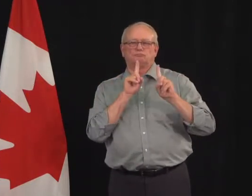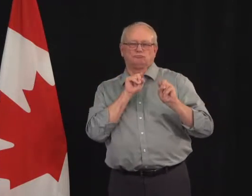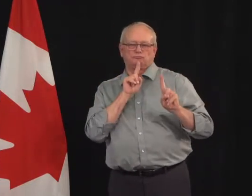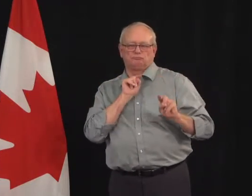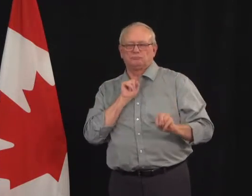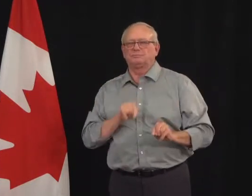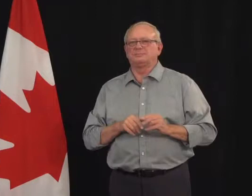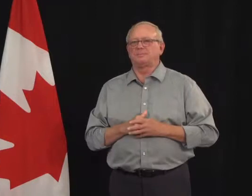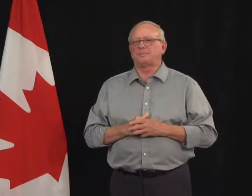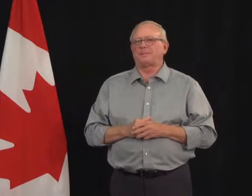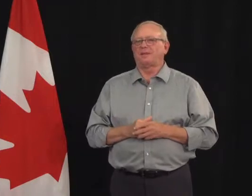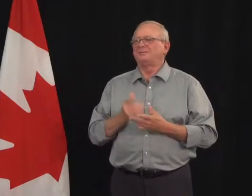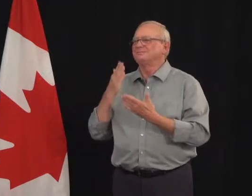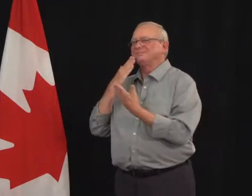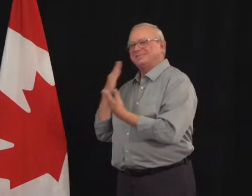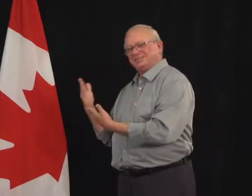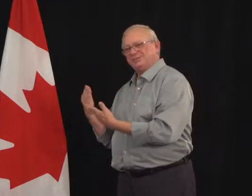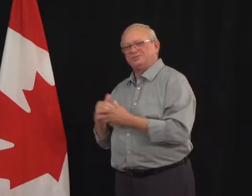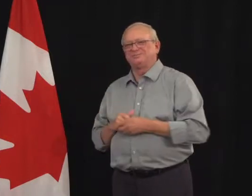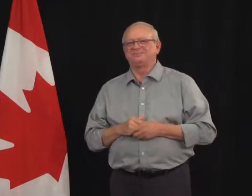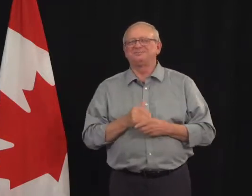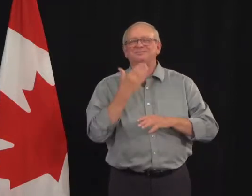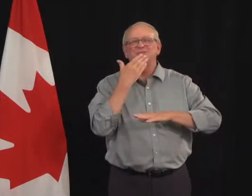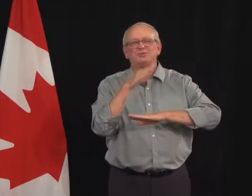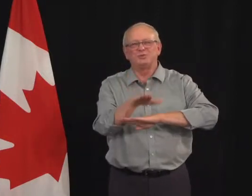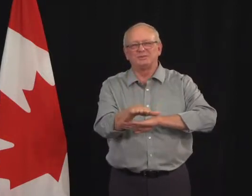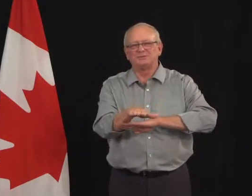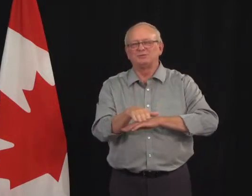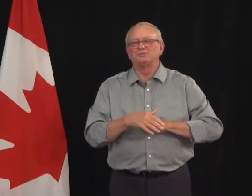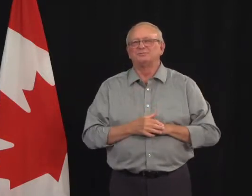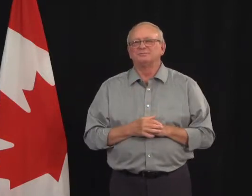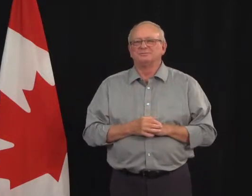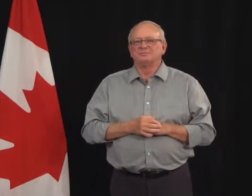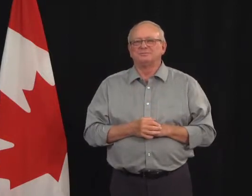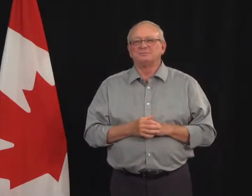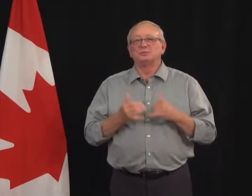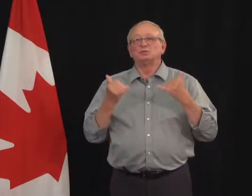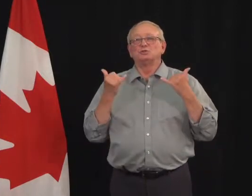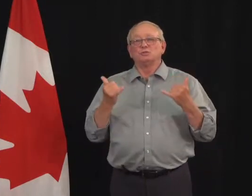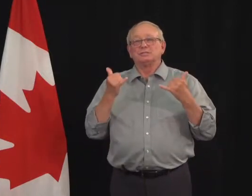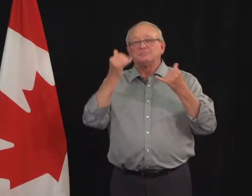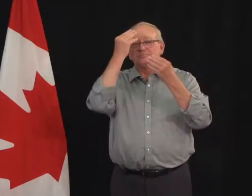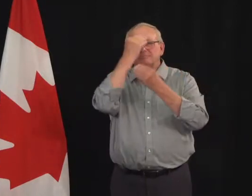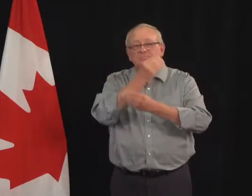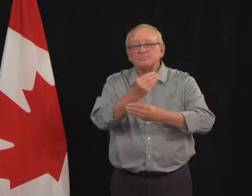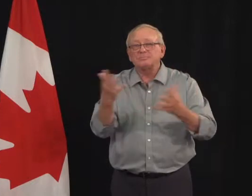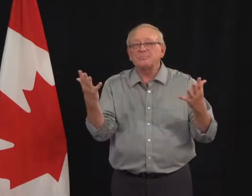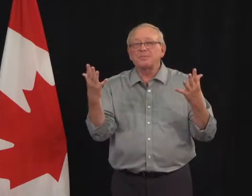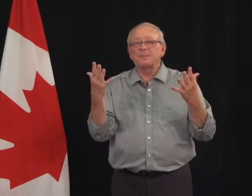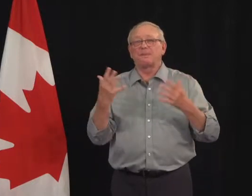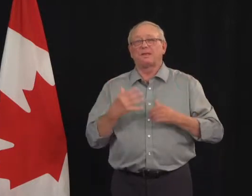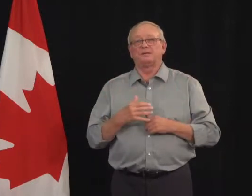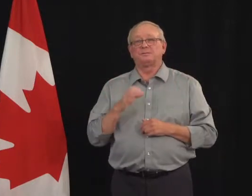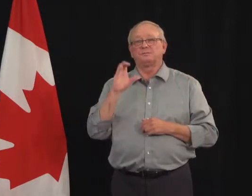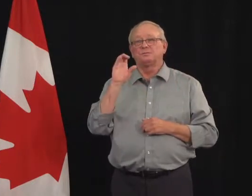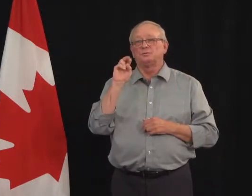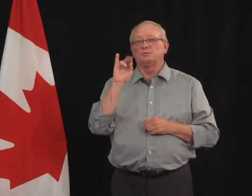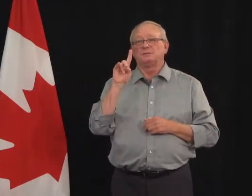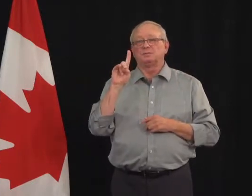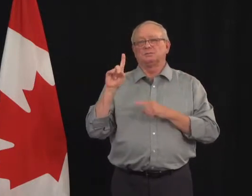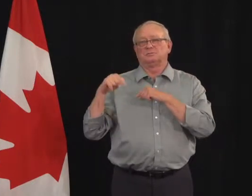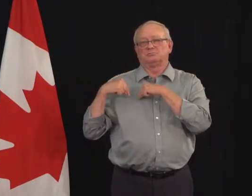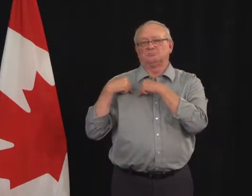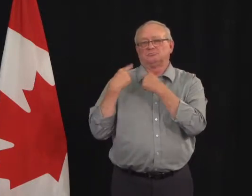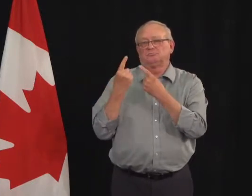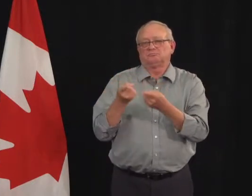everyone. Today, I want to provide an update on COVID-19 in our province over the weekend. I am pleased to say